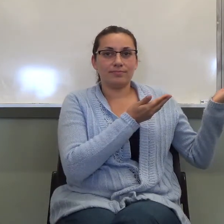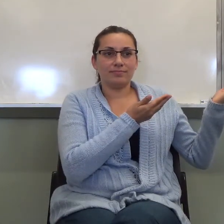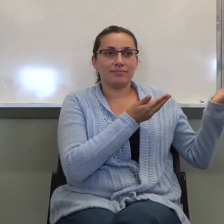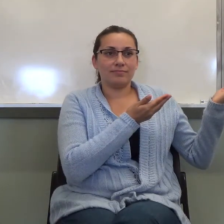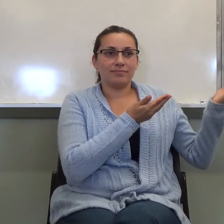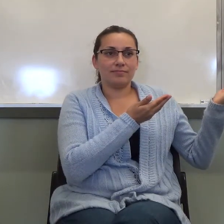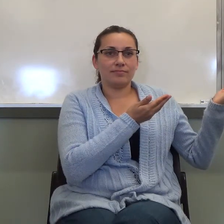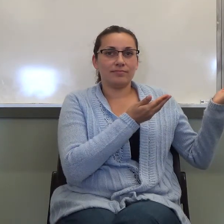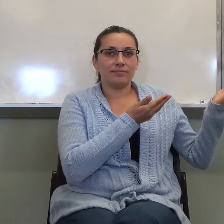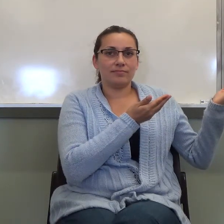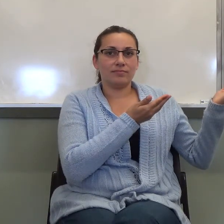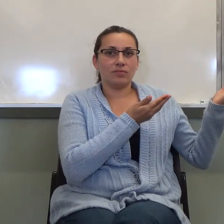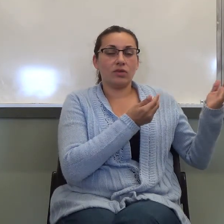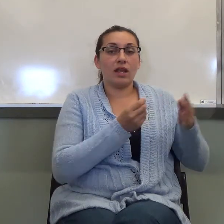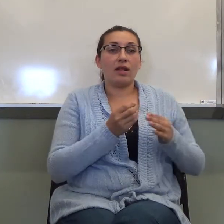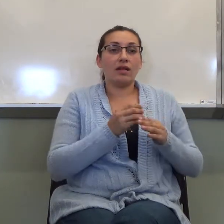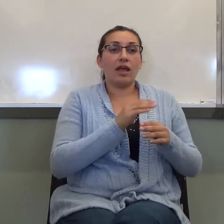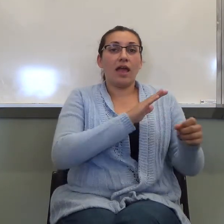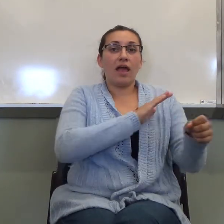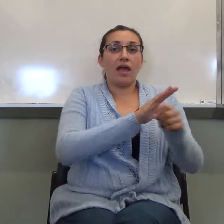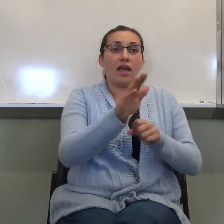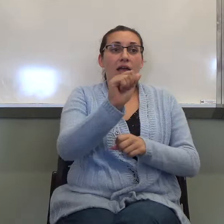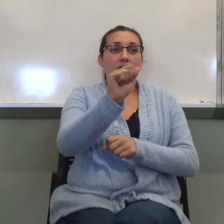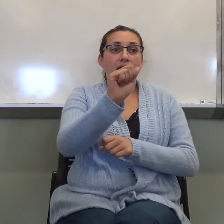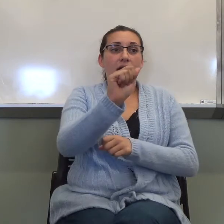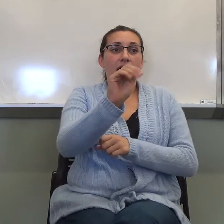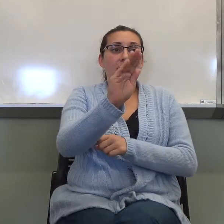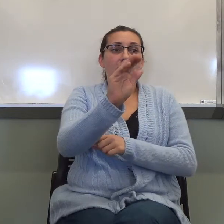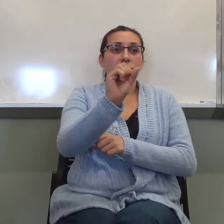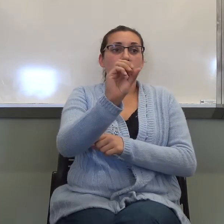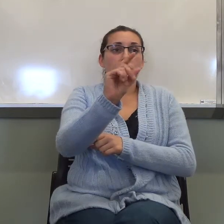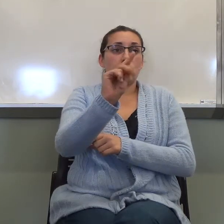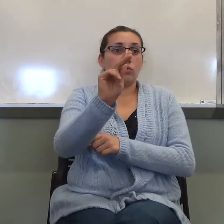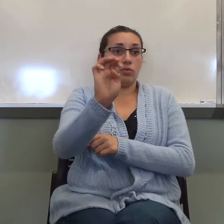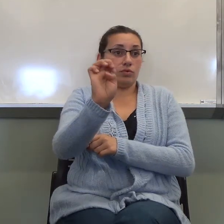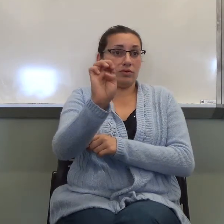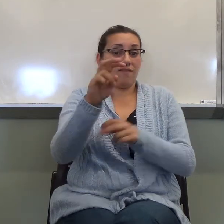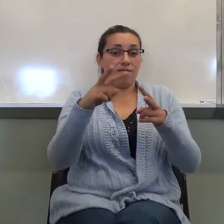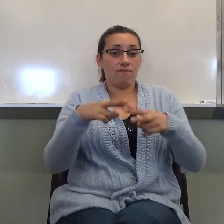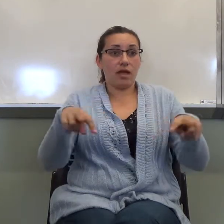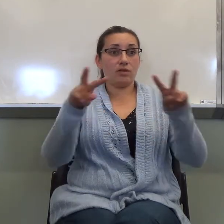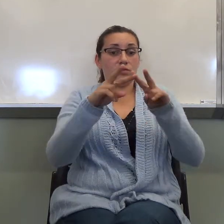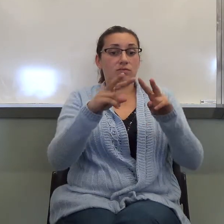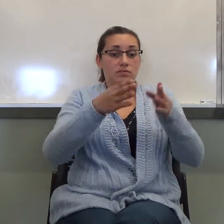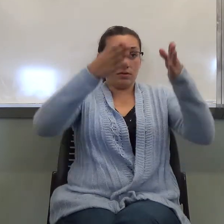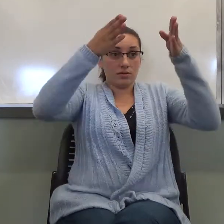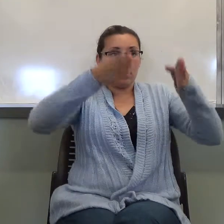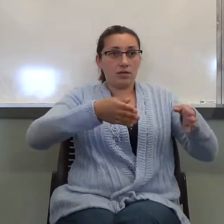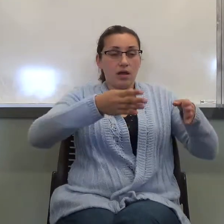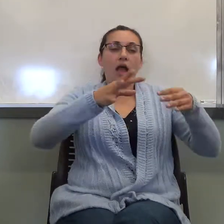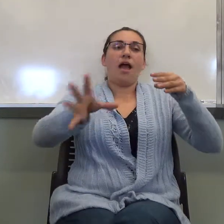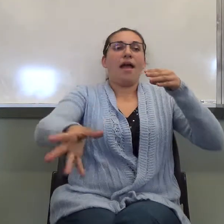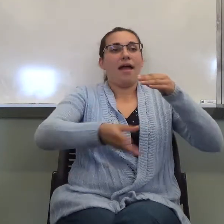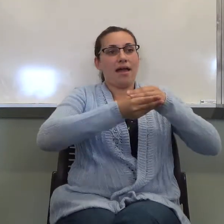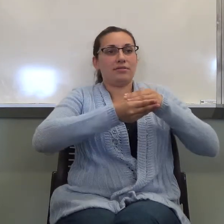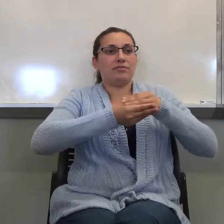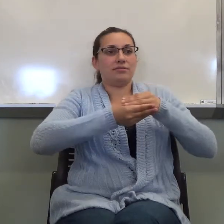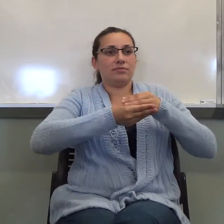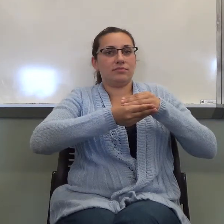Add the absolute values. See, this is becoming sophisticated already. Now we're talking about absolute values.